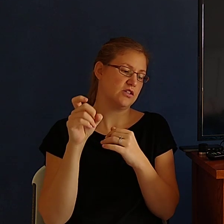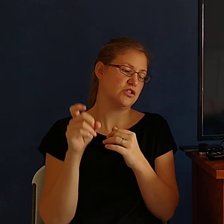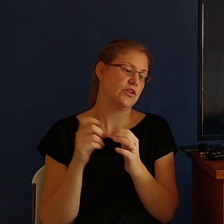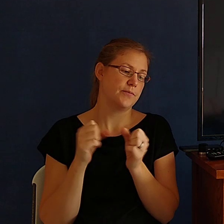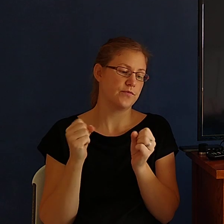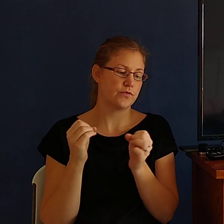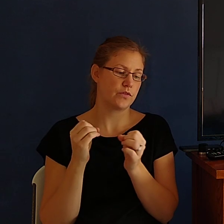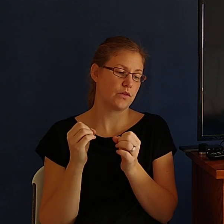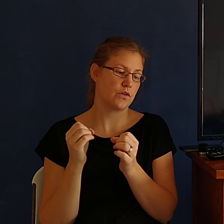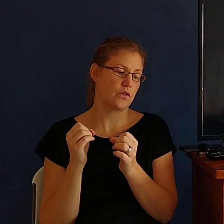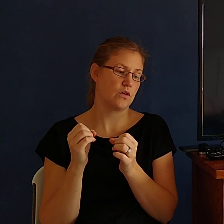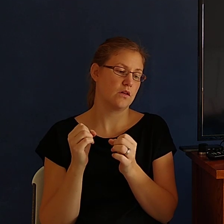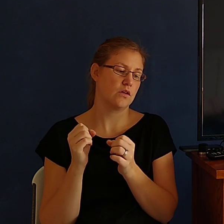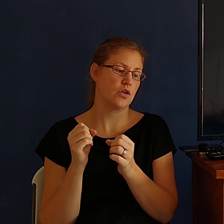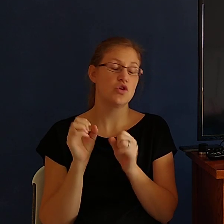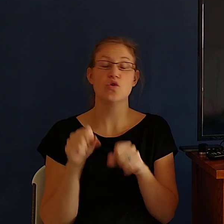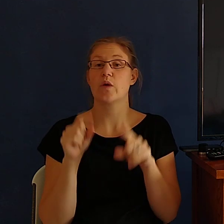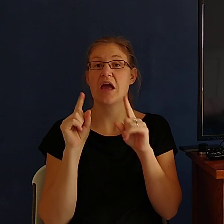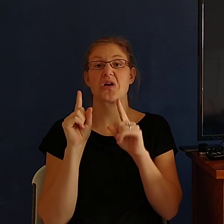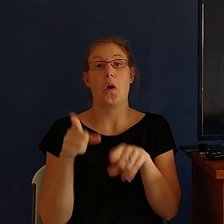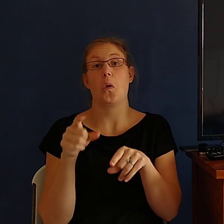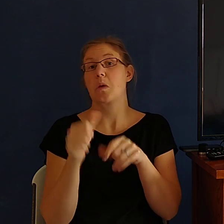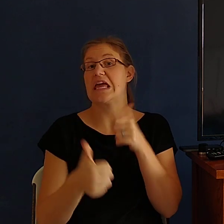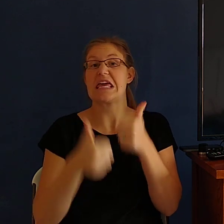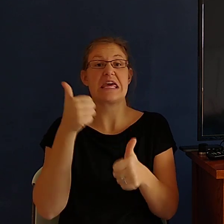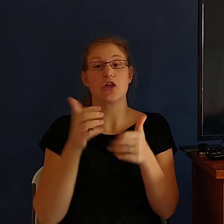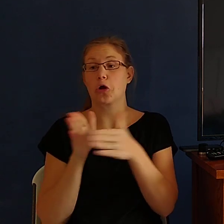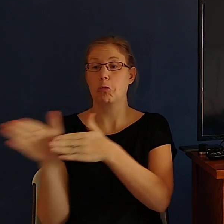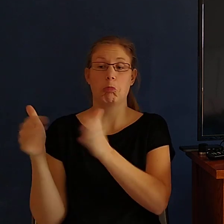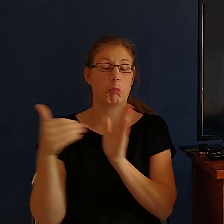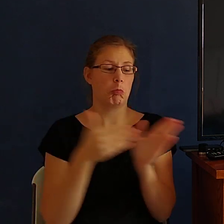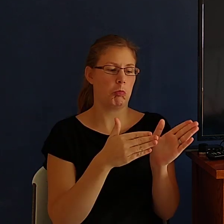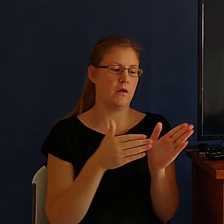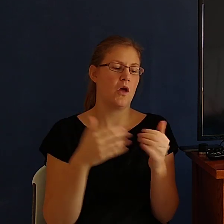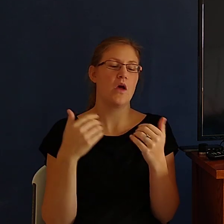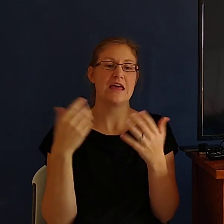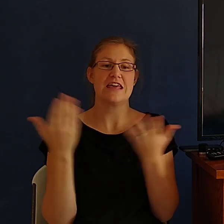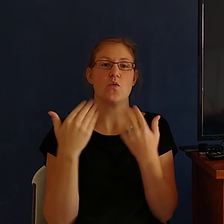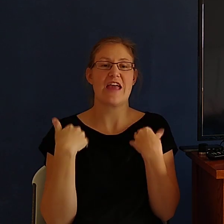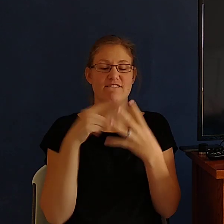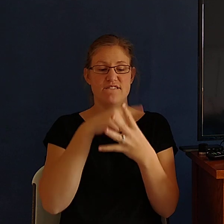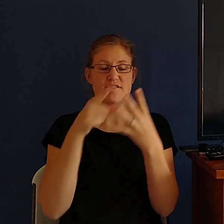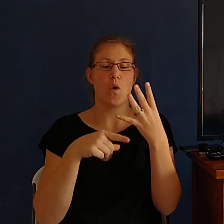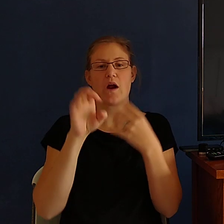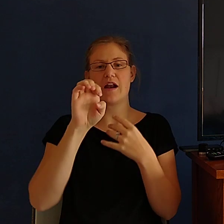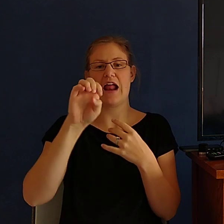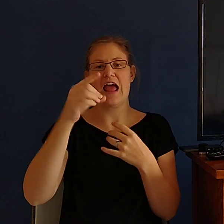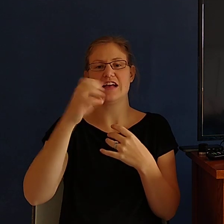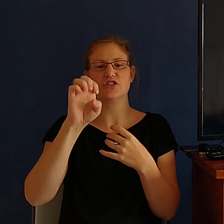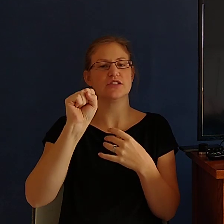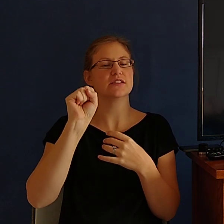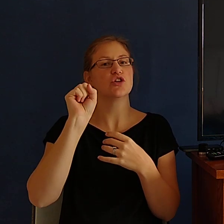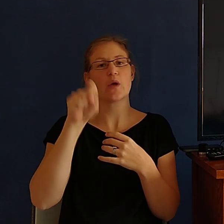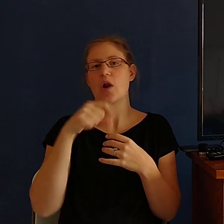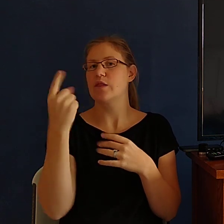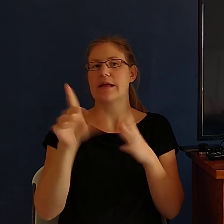to either direction. We have here 4 edges. You can choose only one at a time. So what we